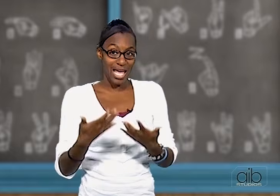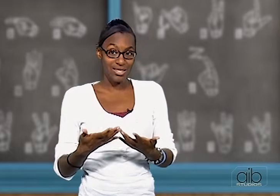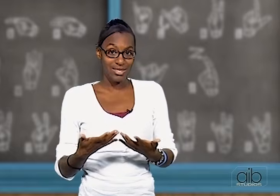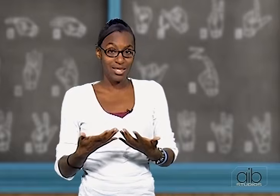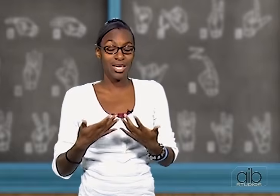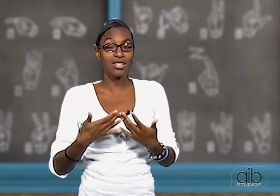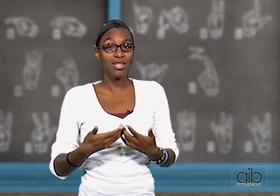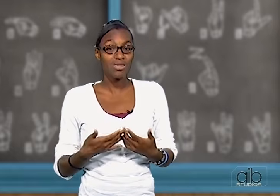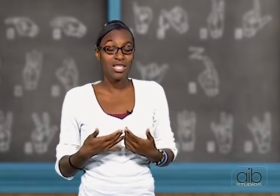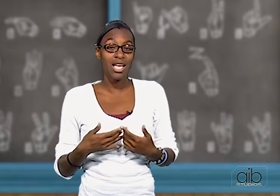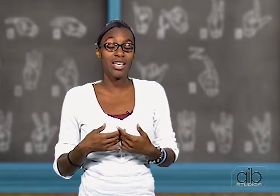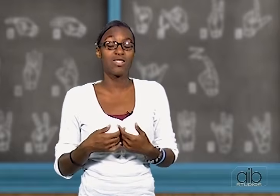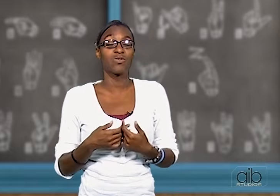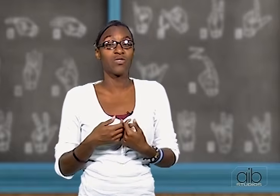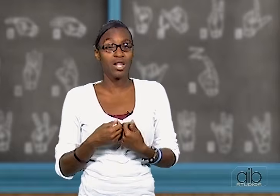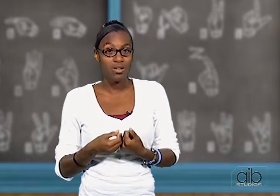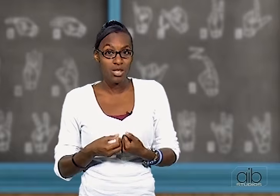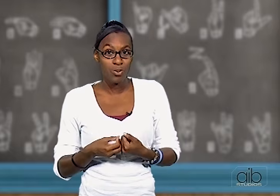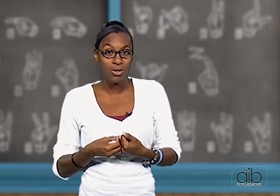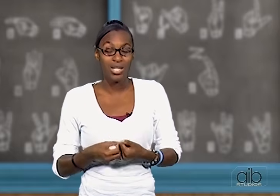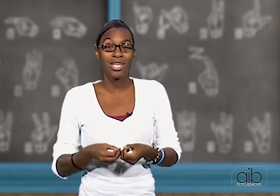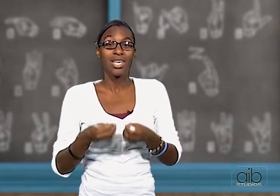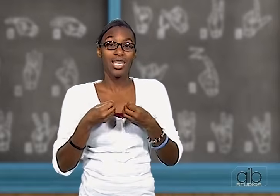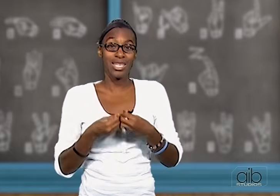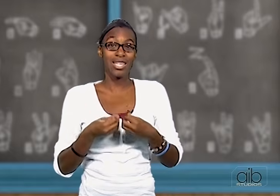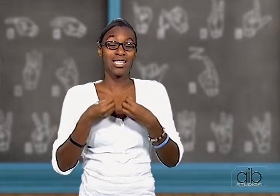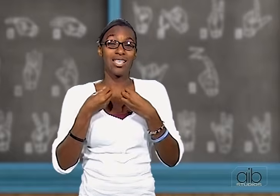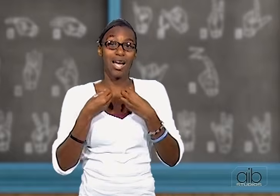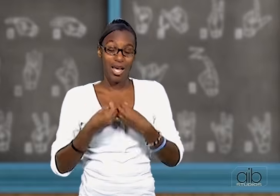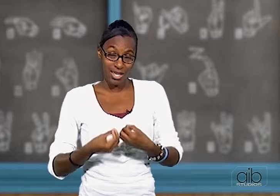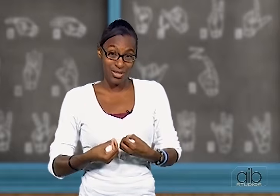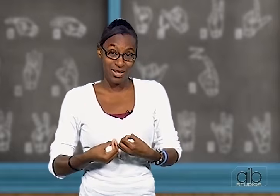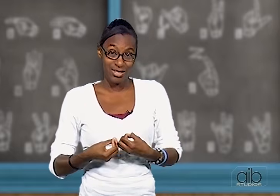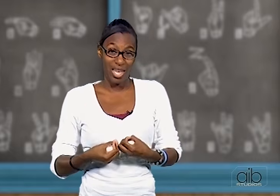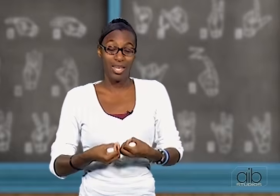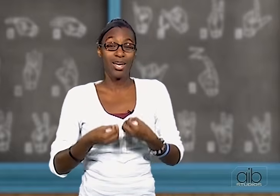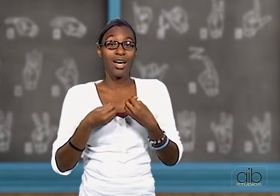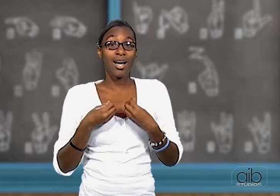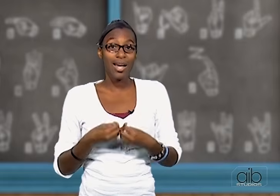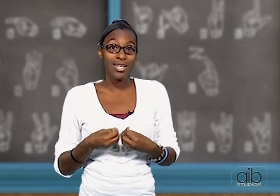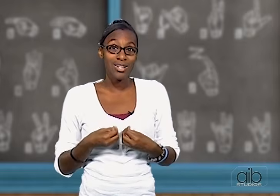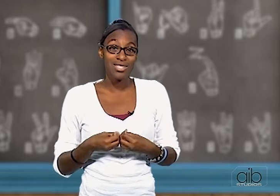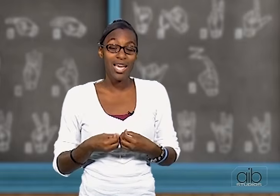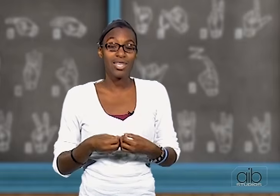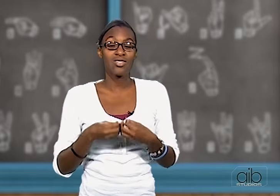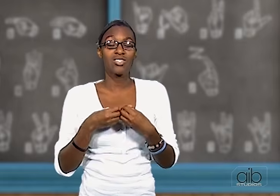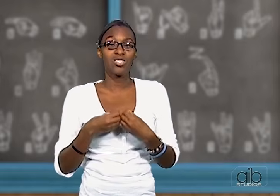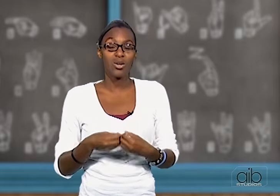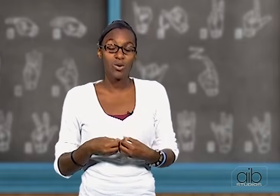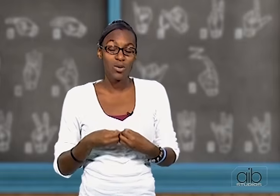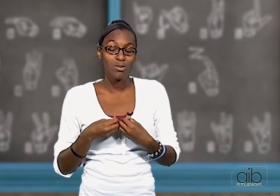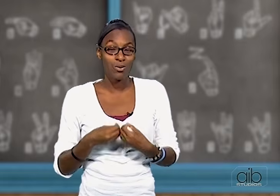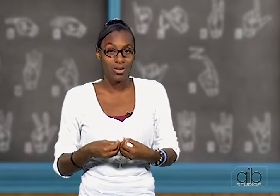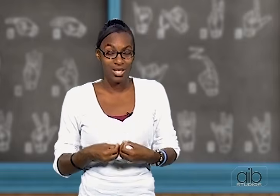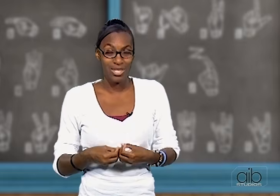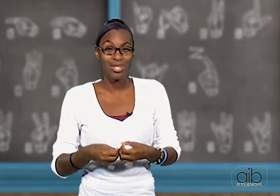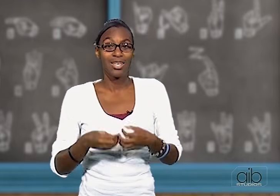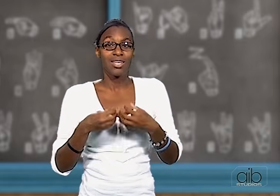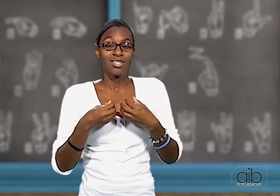ask. Another thing that is very important is eye contact. Eye contact is so important.